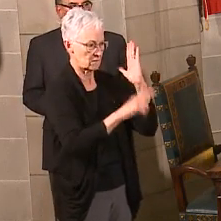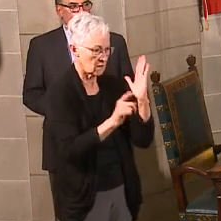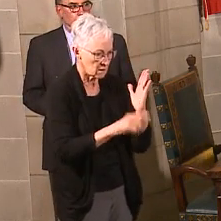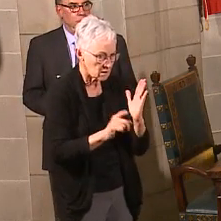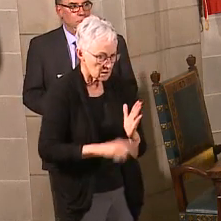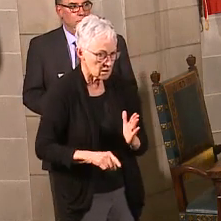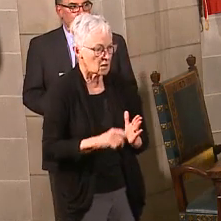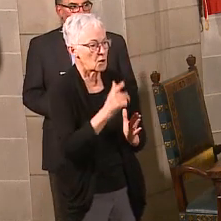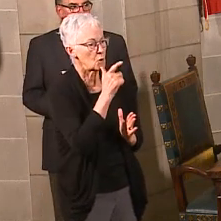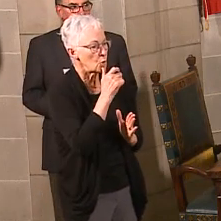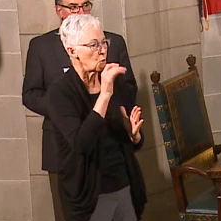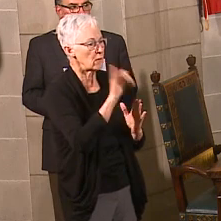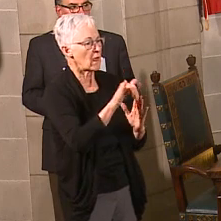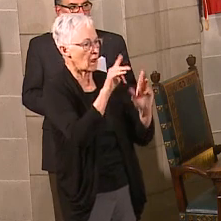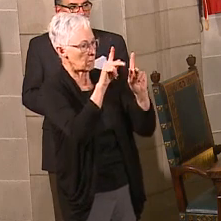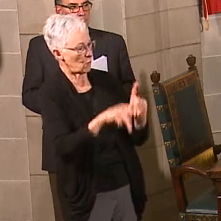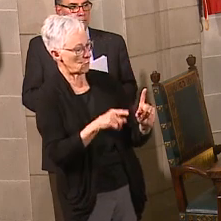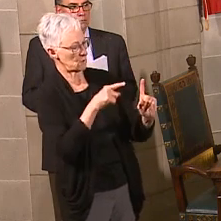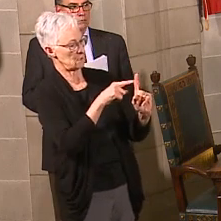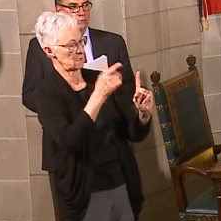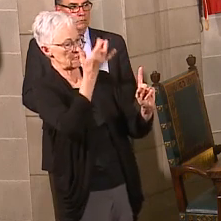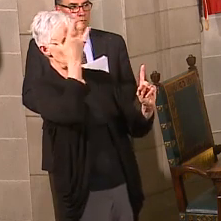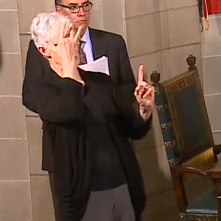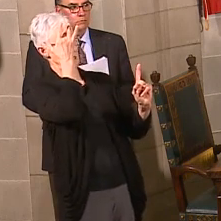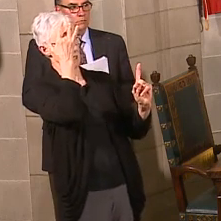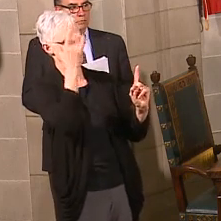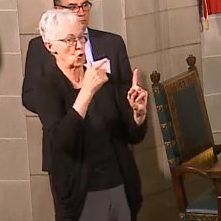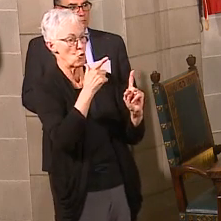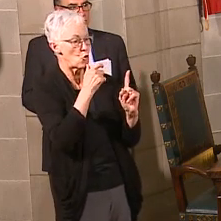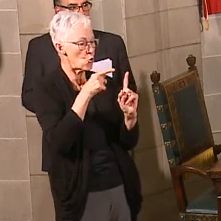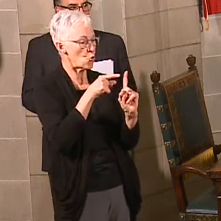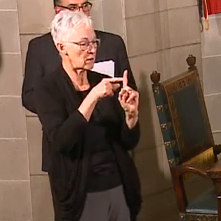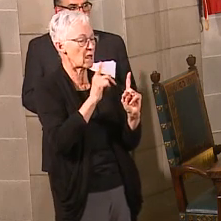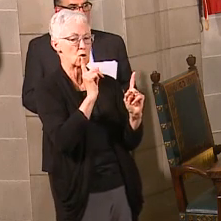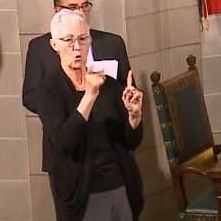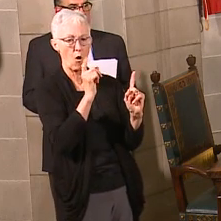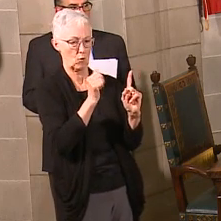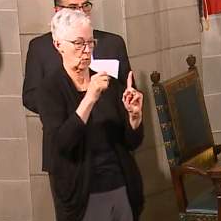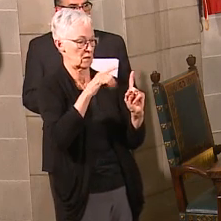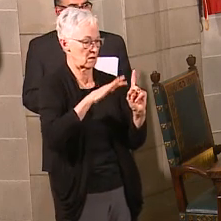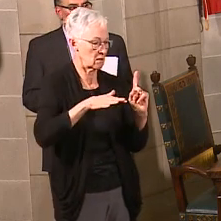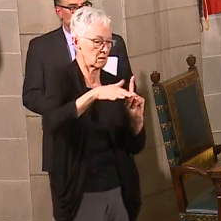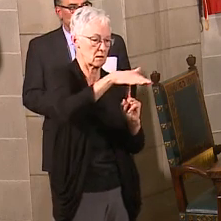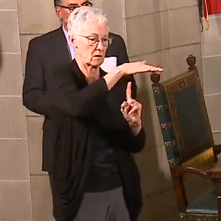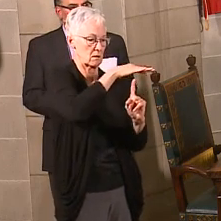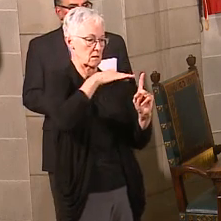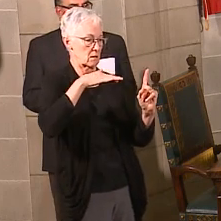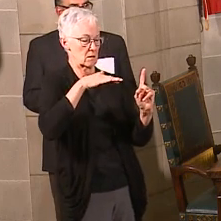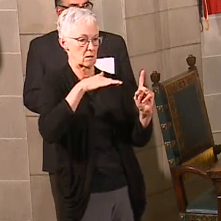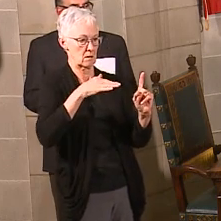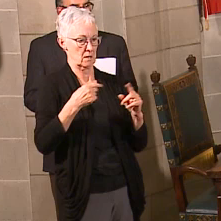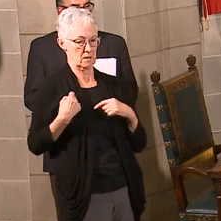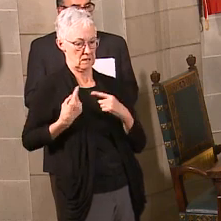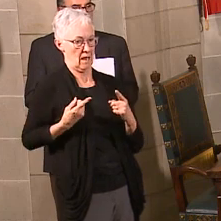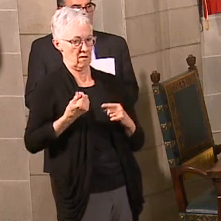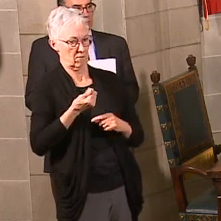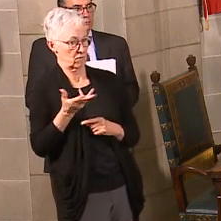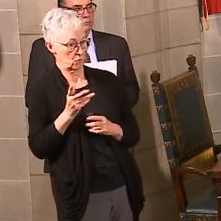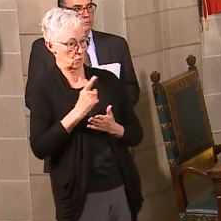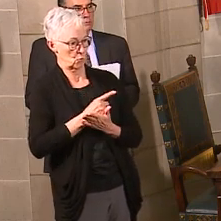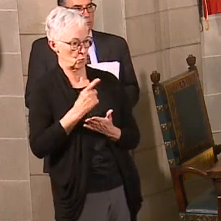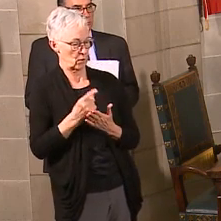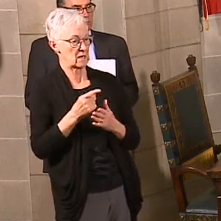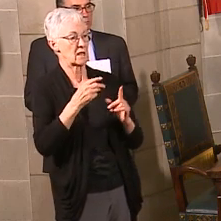that positive test, and then you go back and see who did they talk to over the course of the last couple of weeks, and tell those people they've